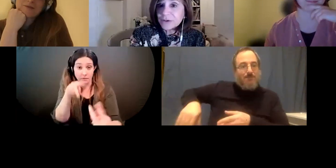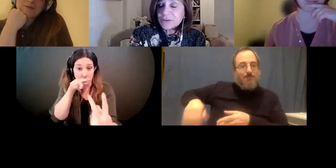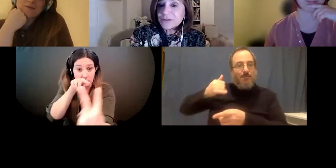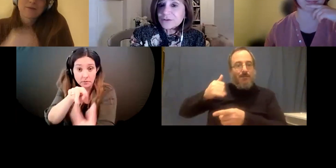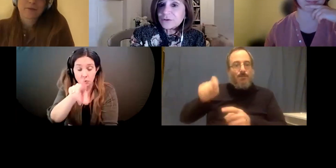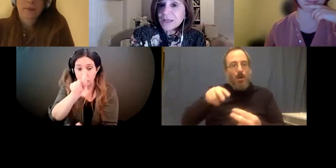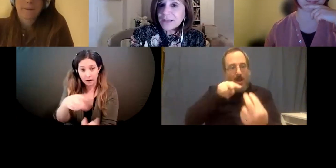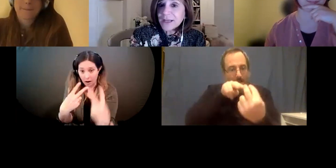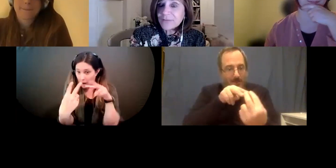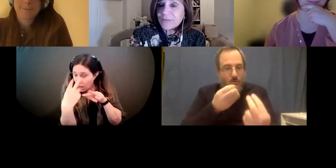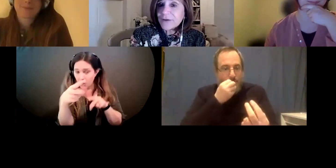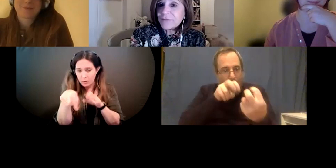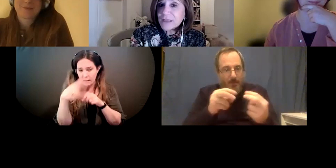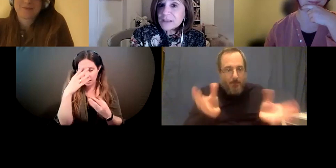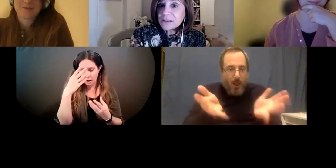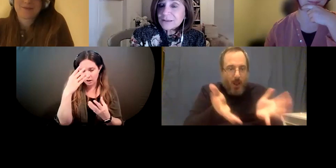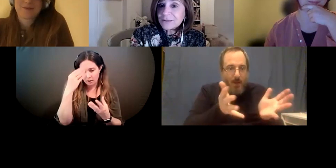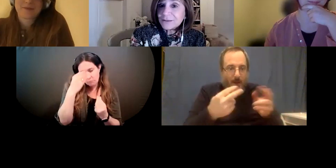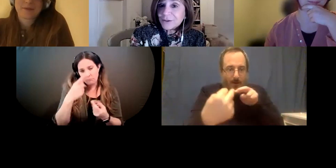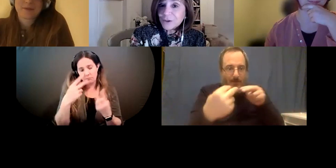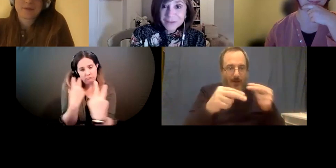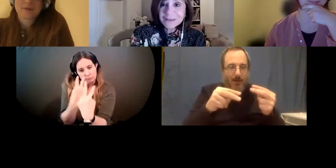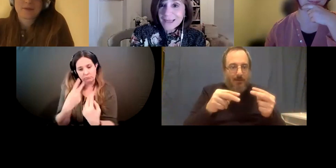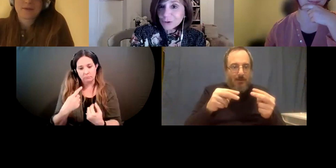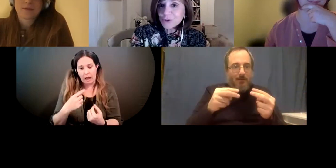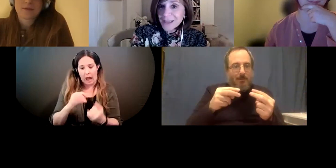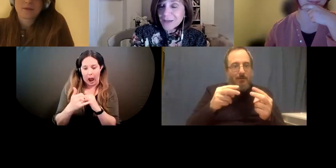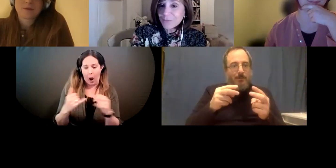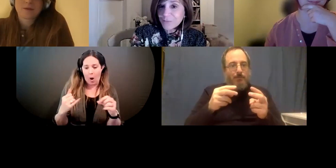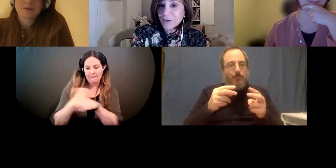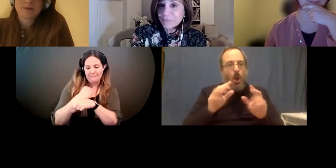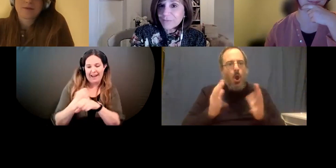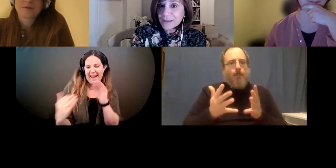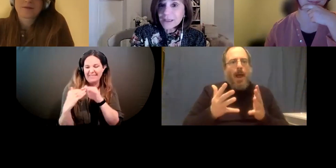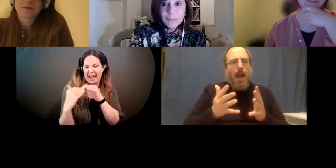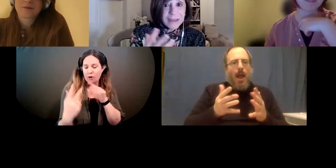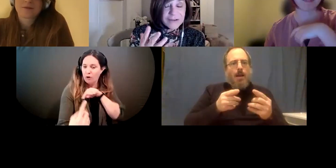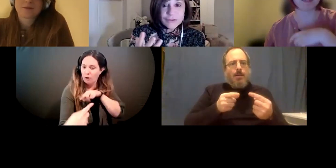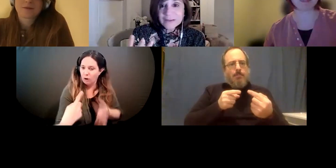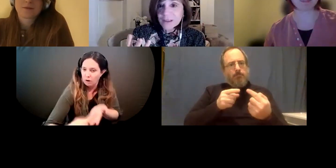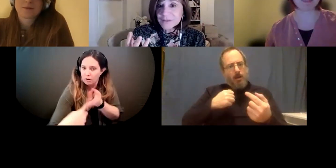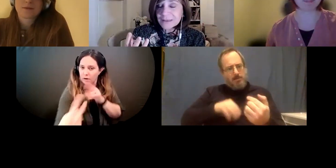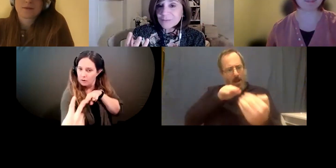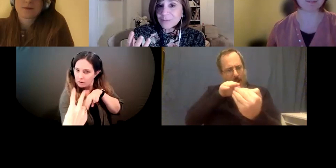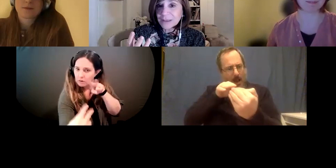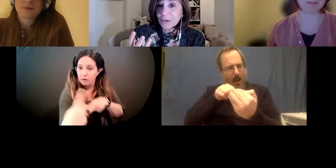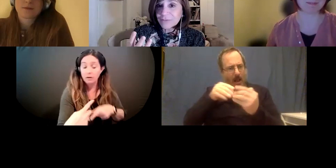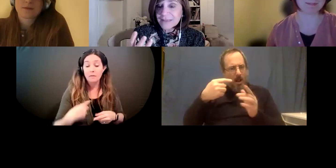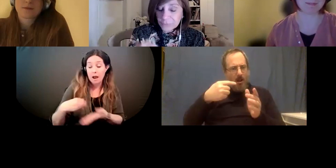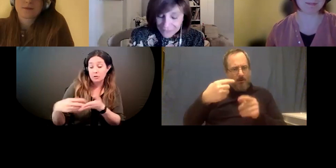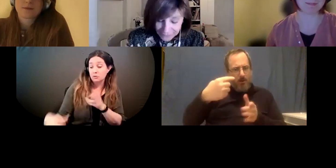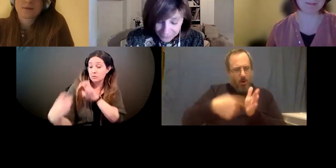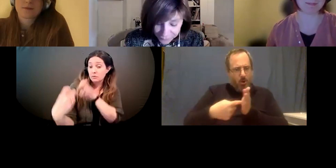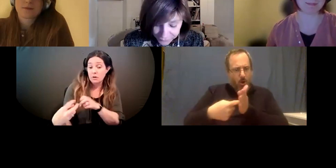with me. You need to learn how to have a fair fight. You need to learn to have a fair fight. My students come to see with me in